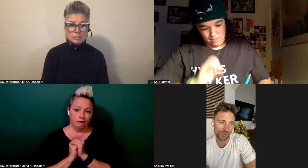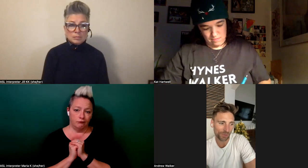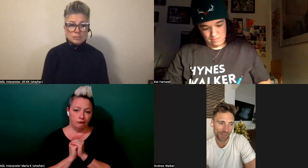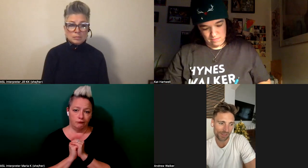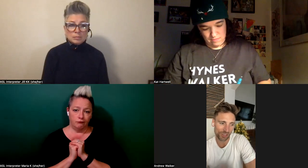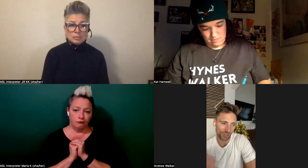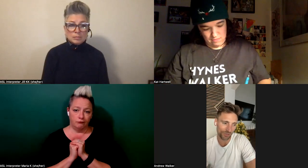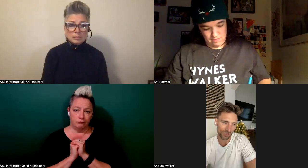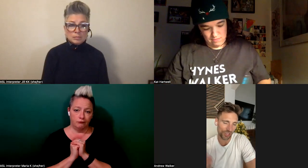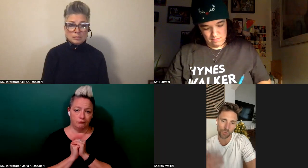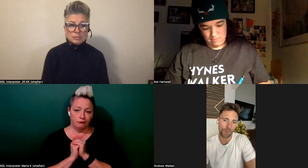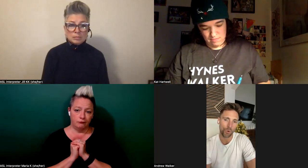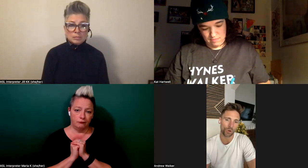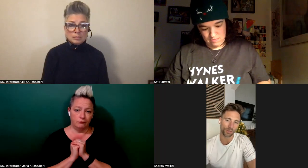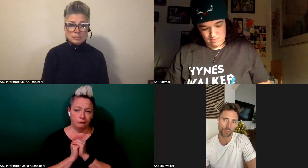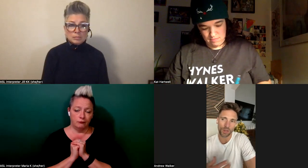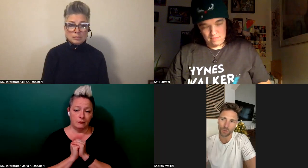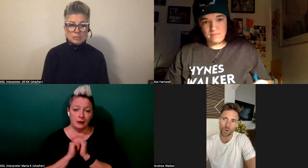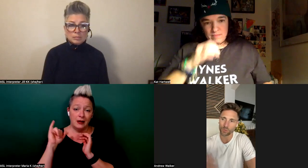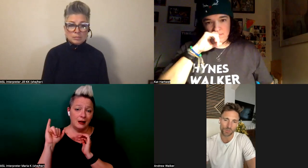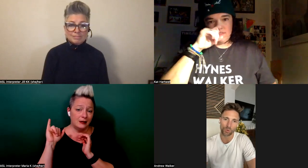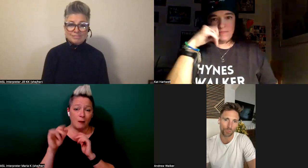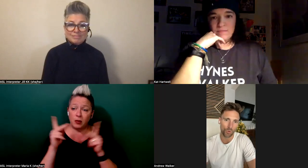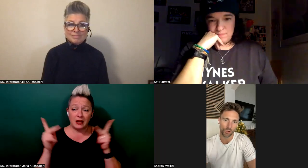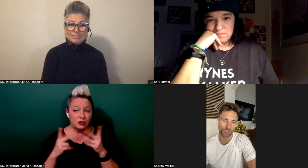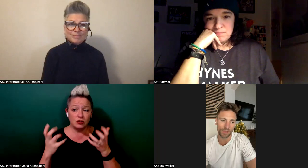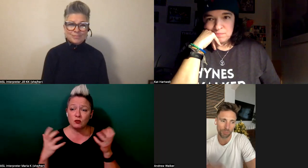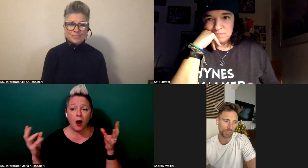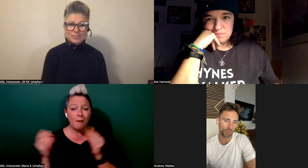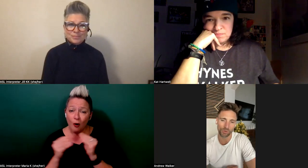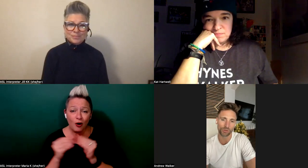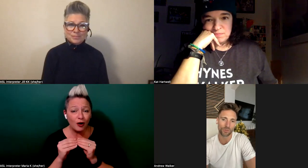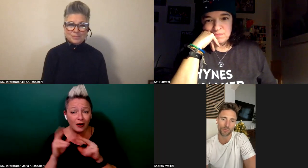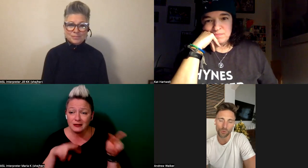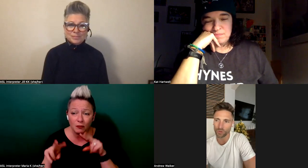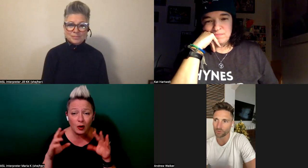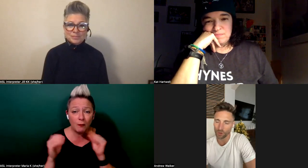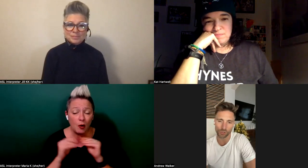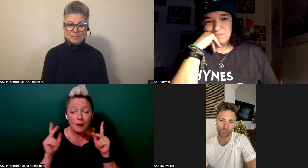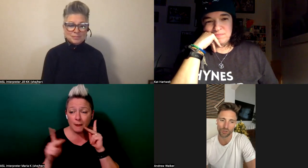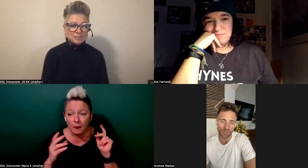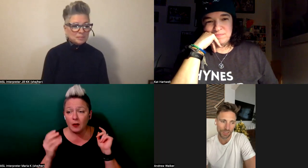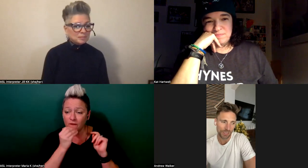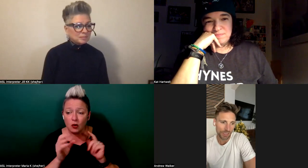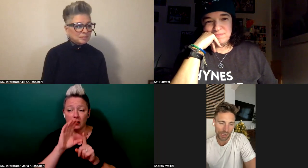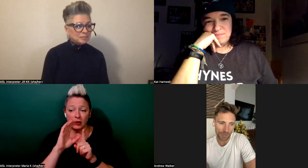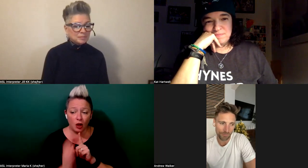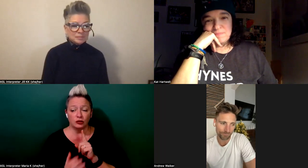it's one of those places that you just want more. You want to explore more, and the people and the food and the culture.